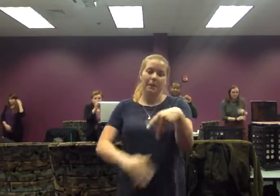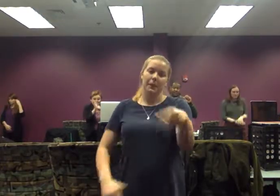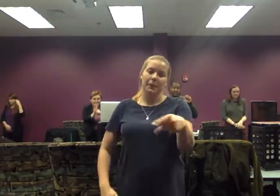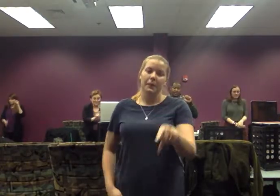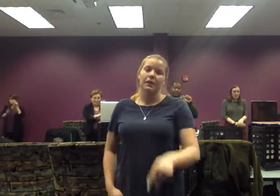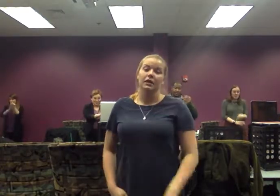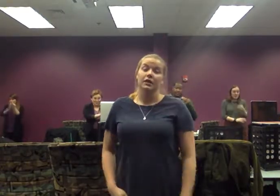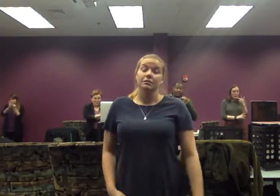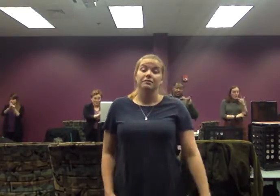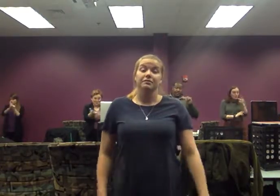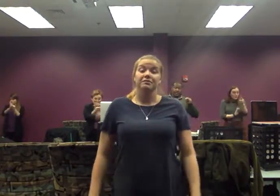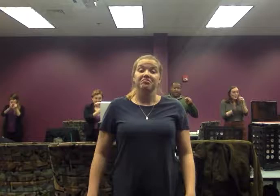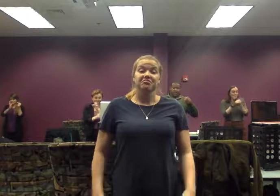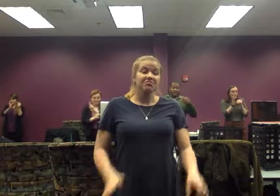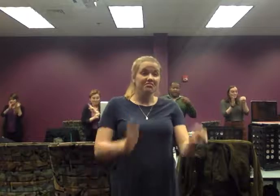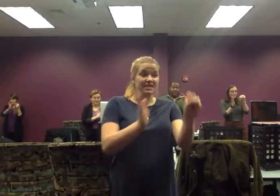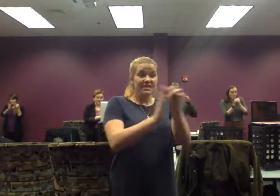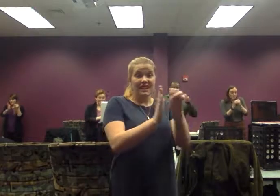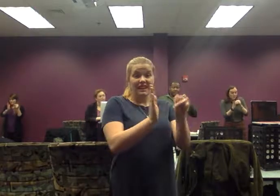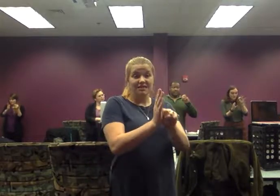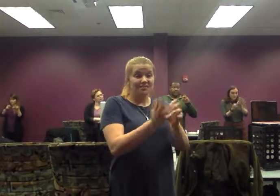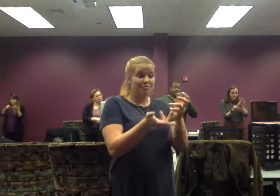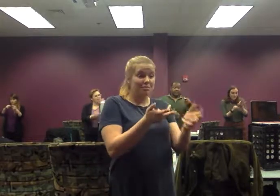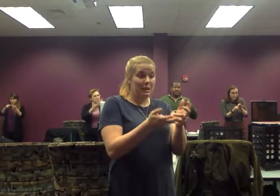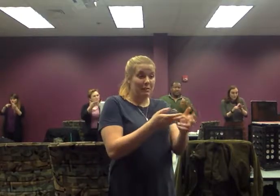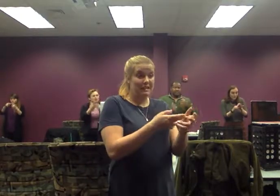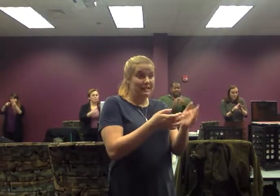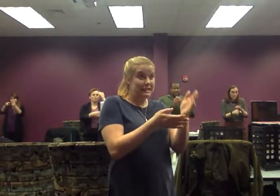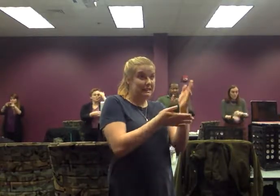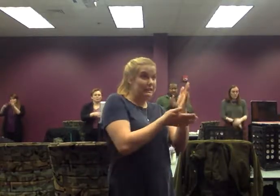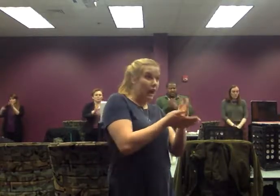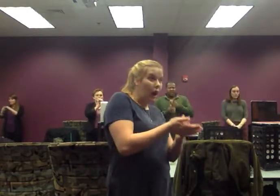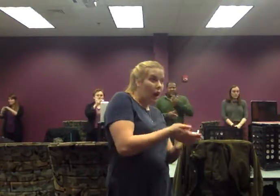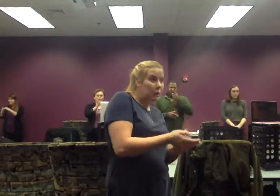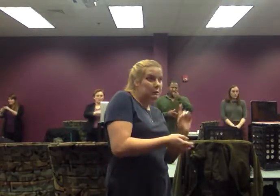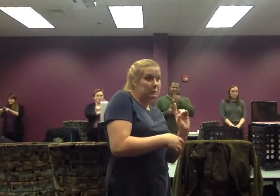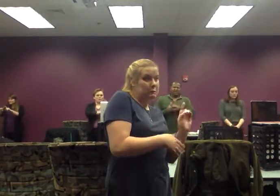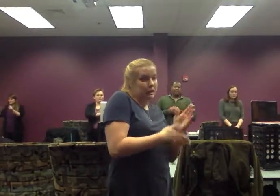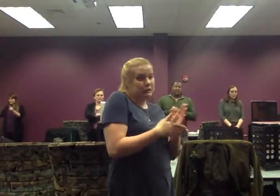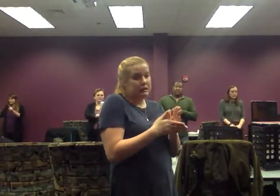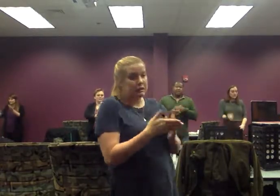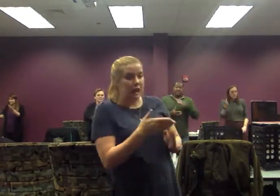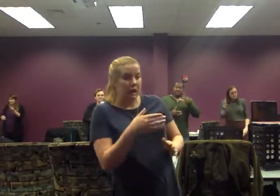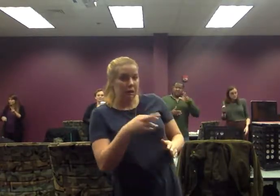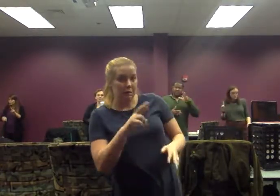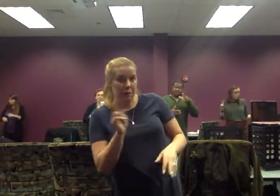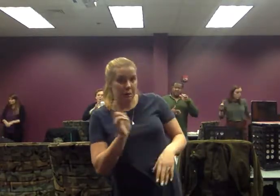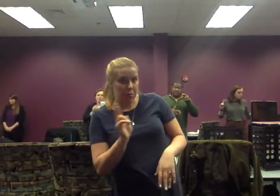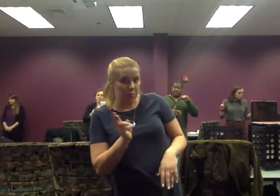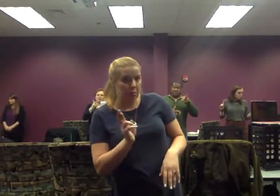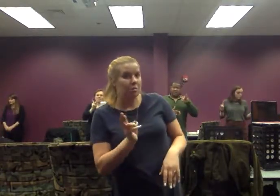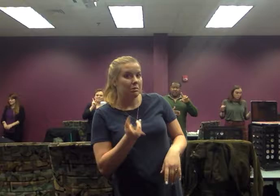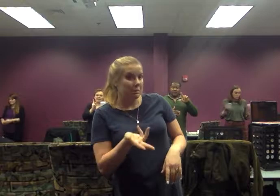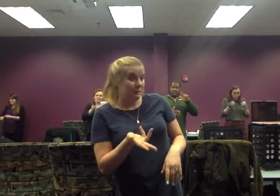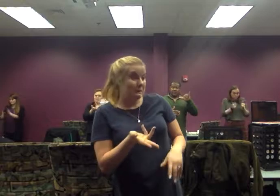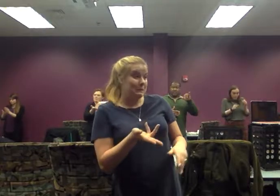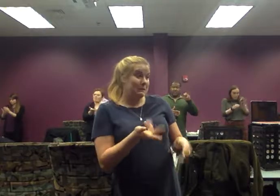votes of 42 in selecting their governor between a Democrat and a Republican, between a red